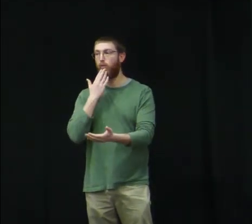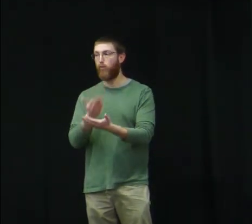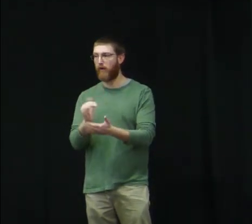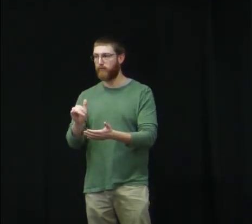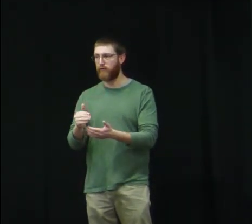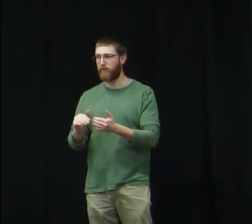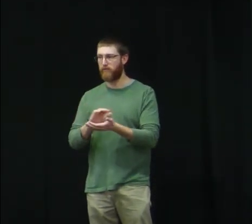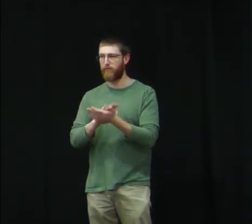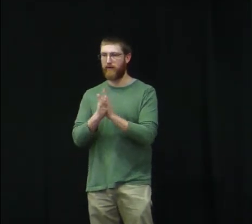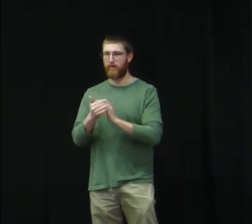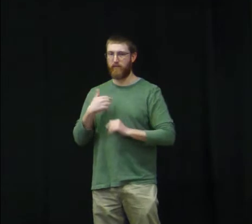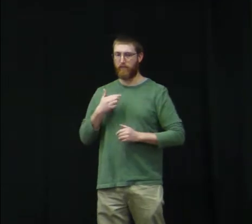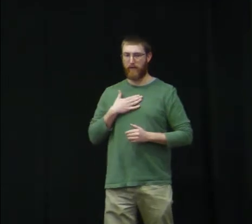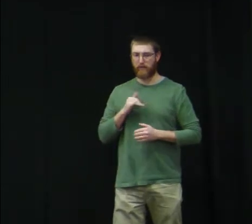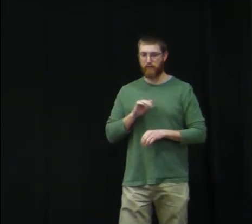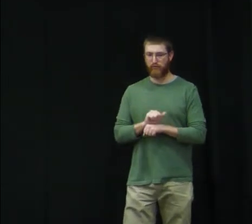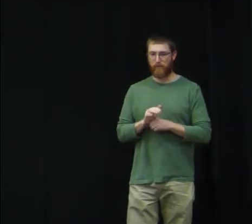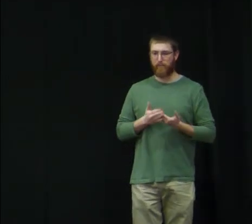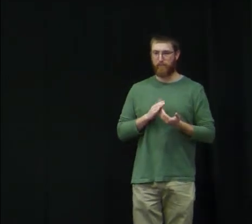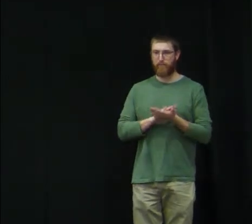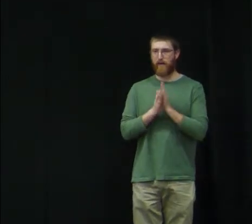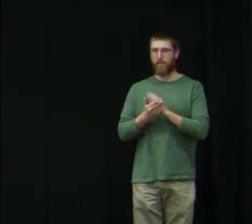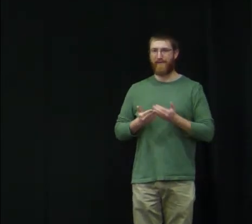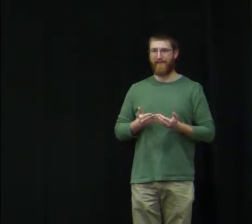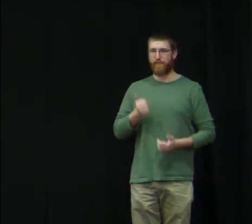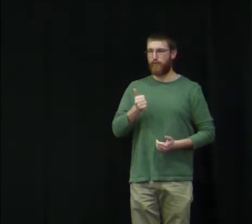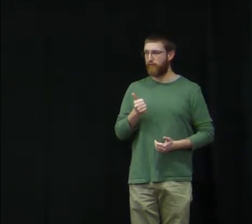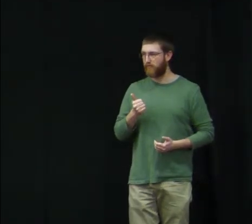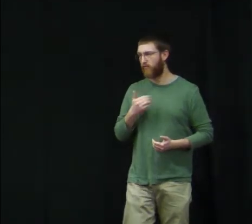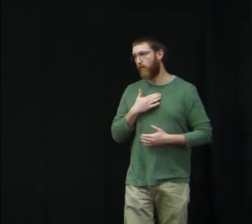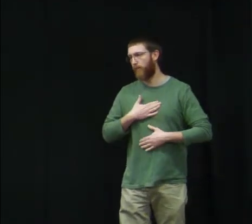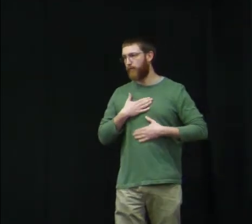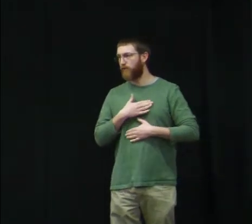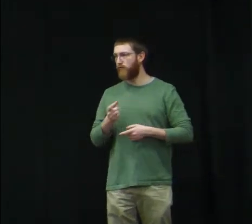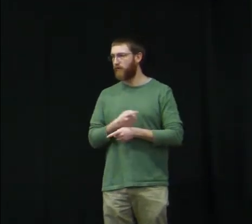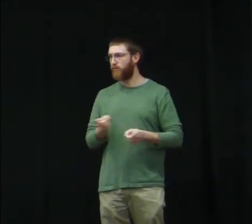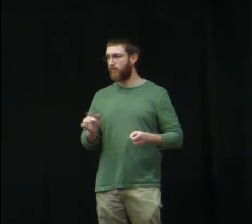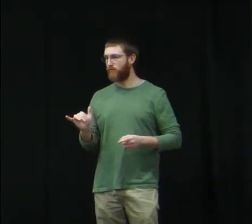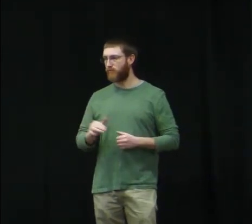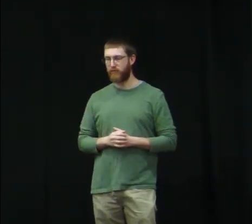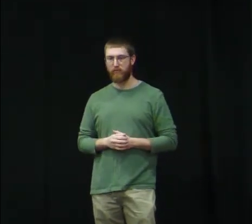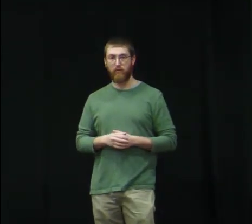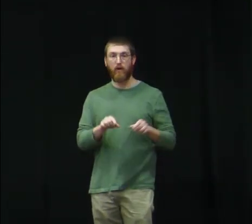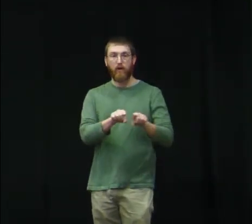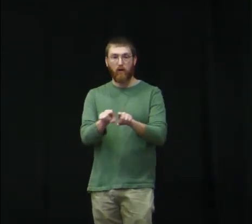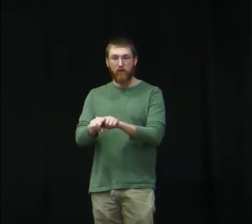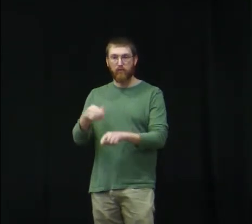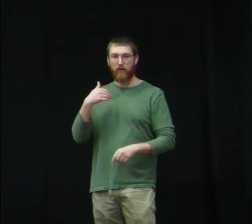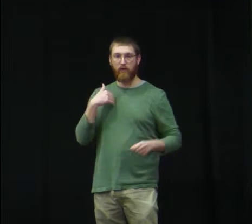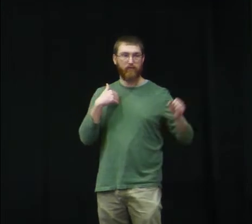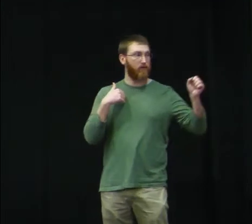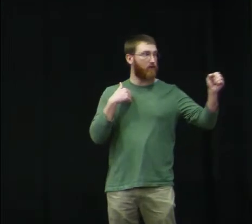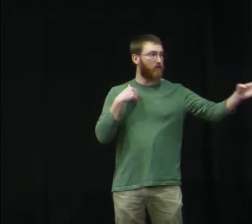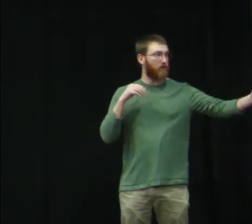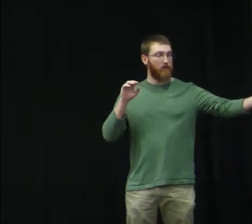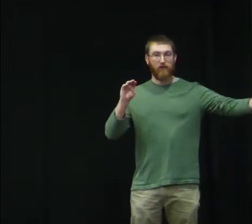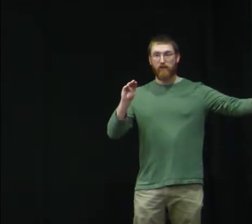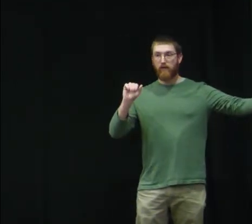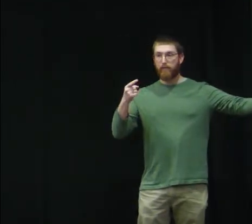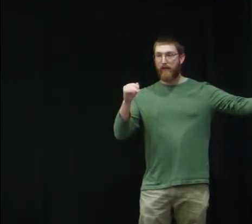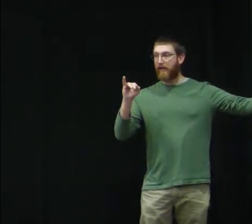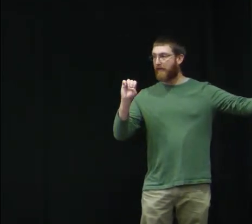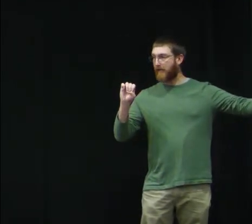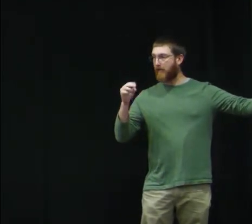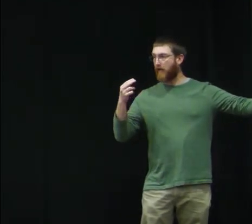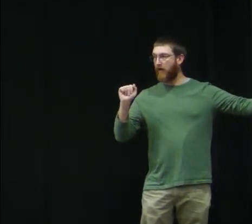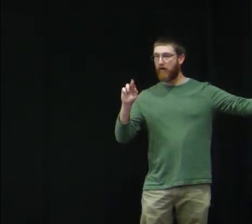to do things here and to help support you all, and I appreciate that. But we also have Maggie Hartledge. She is our